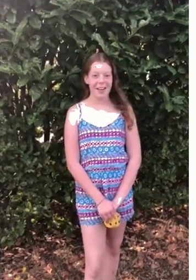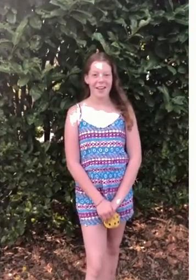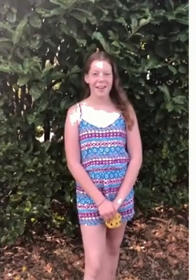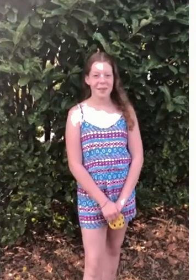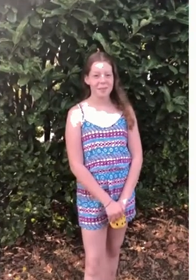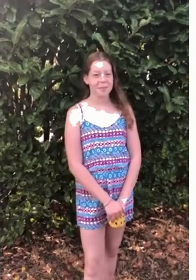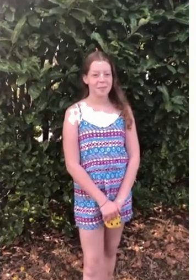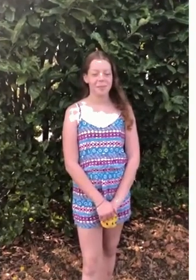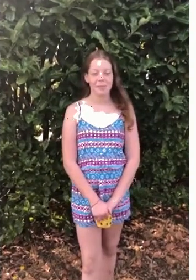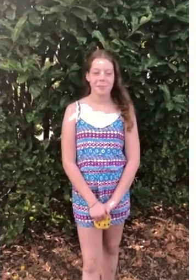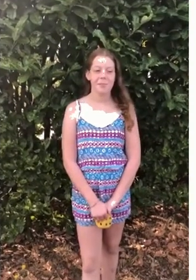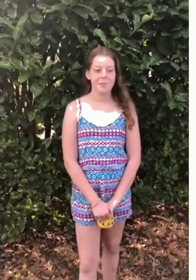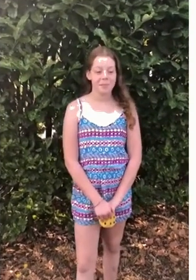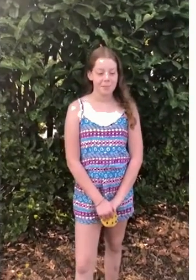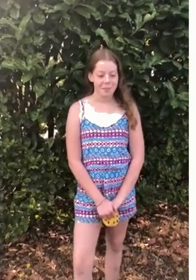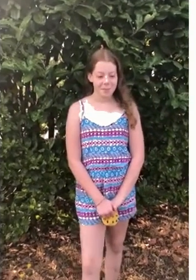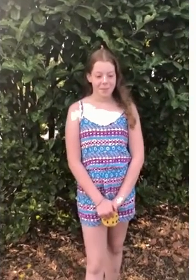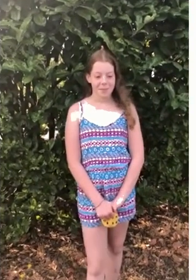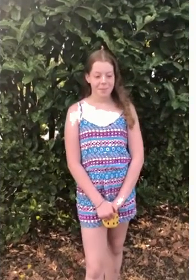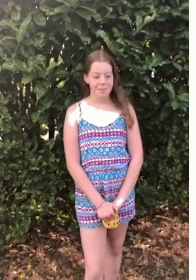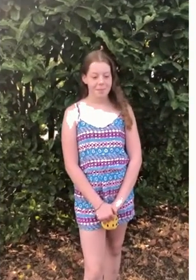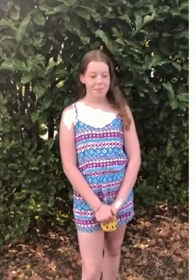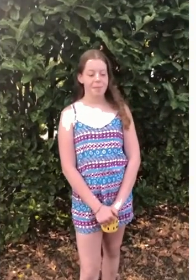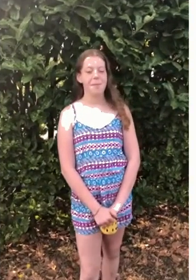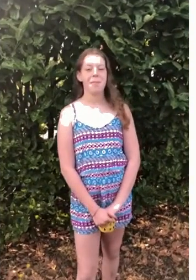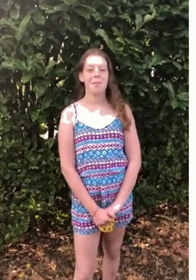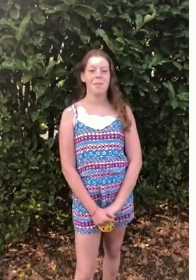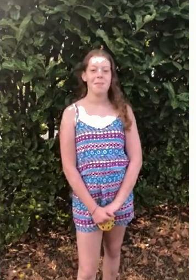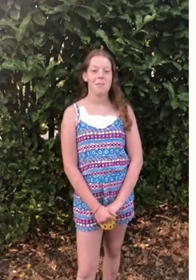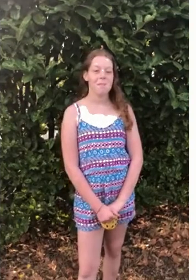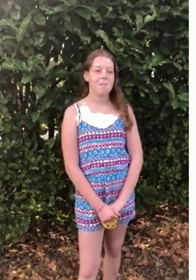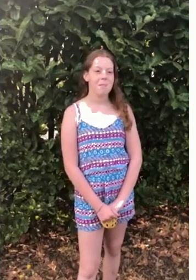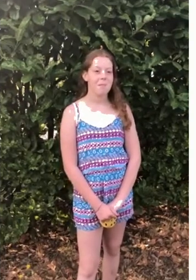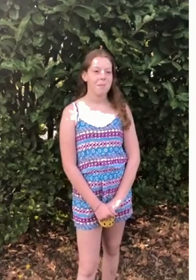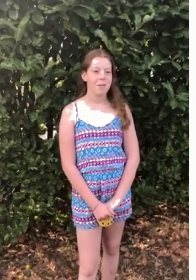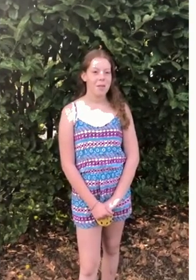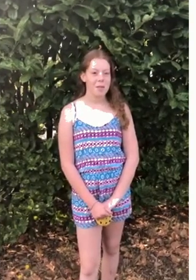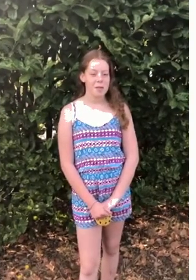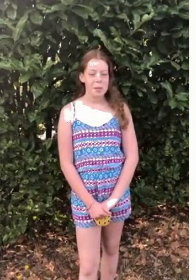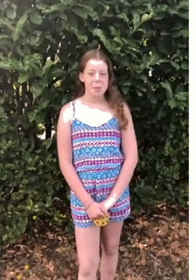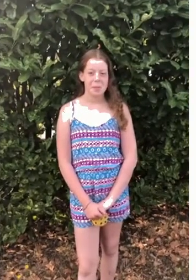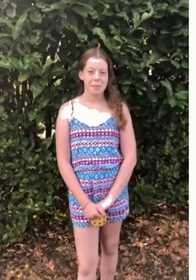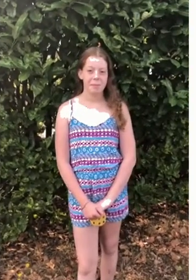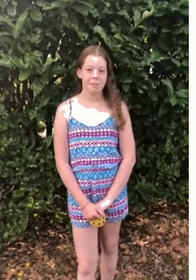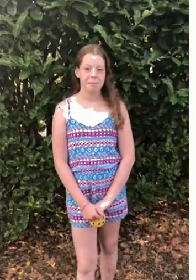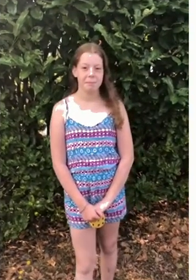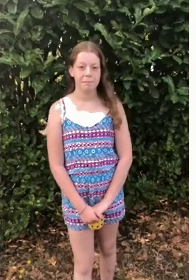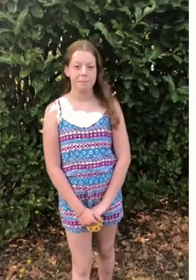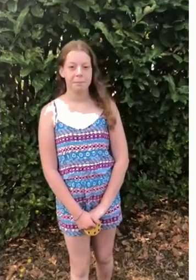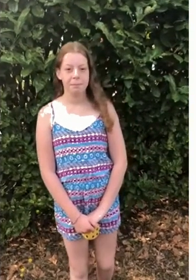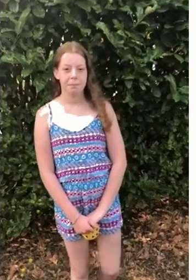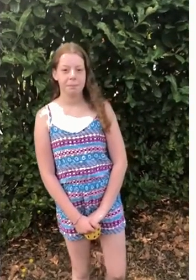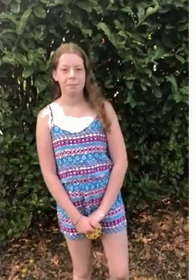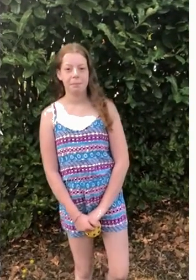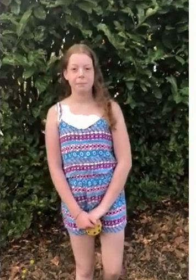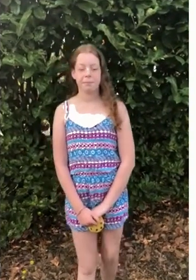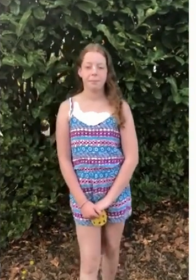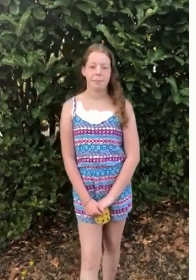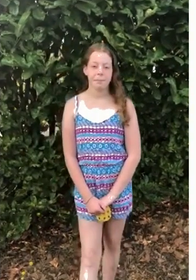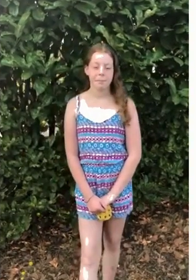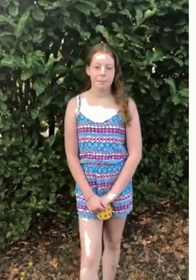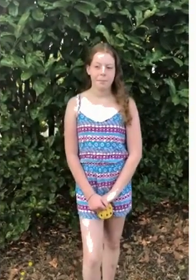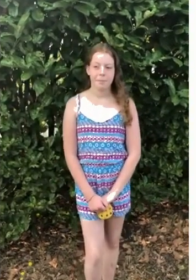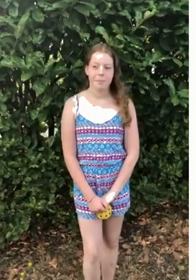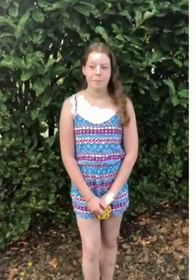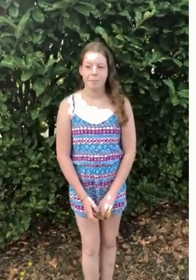to Jericho. Well done. Now in Holiday Club we often use are different ways of scoring points, and one of the ways we use is a dice, and we get